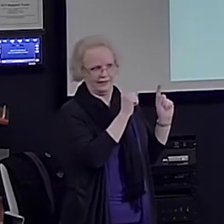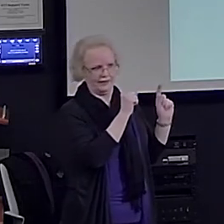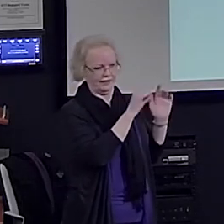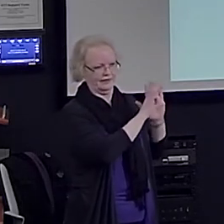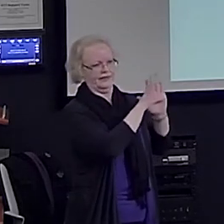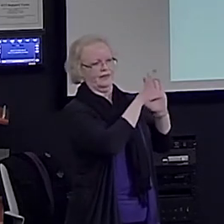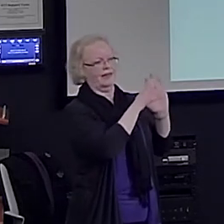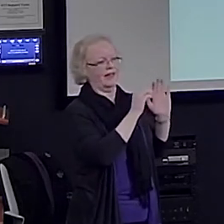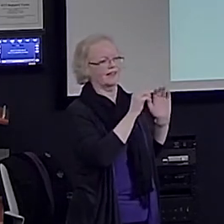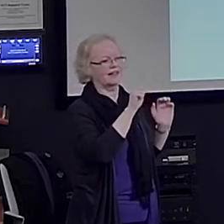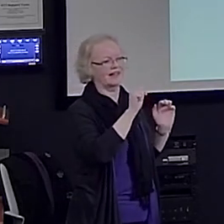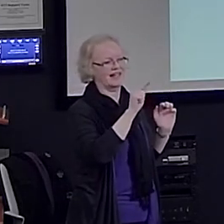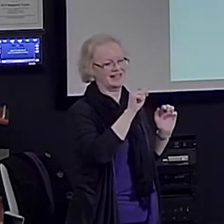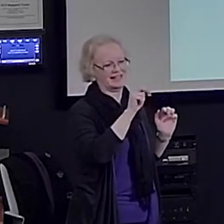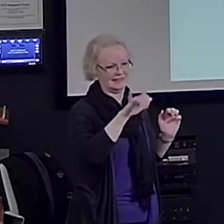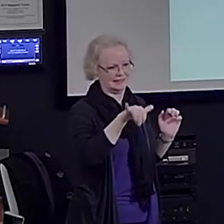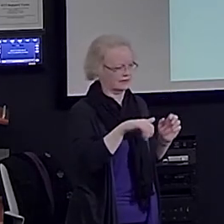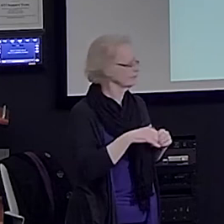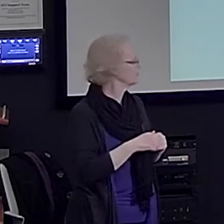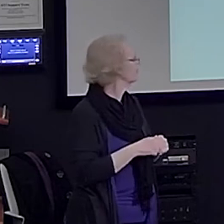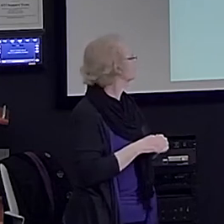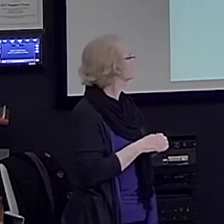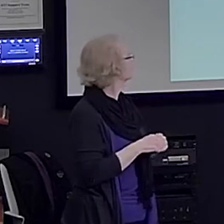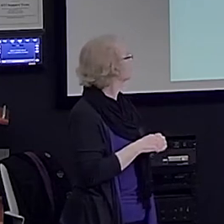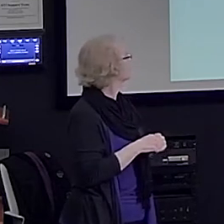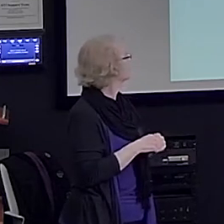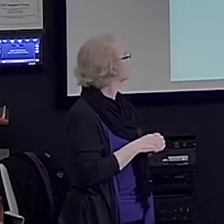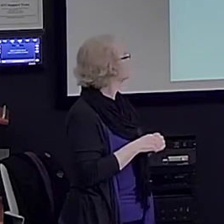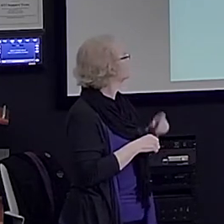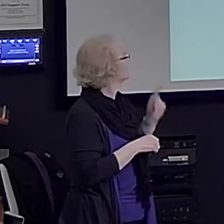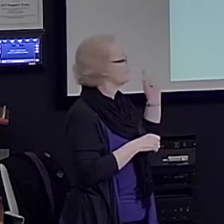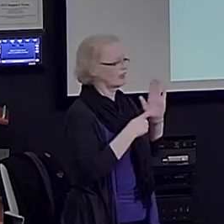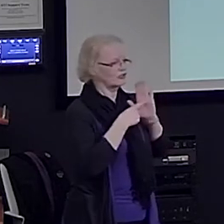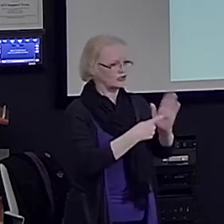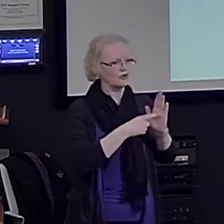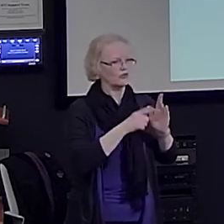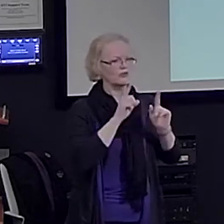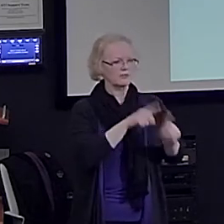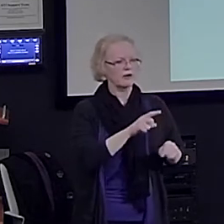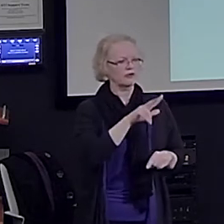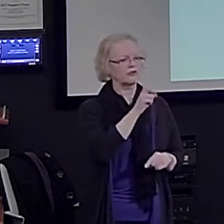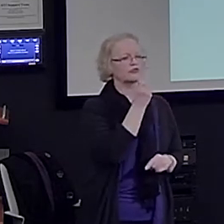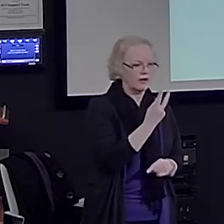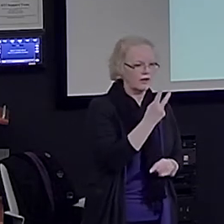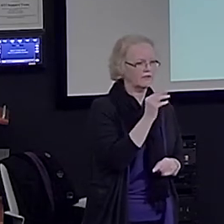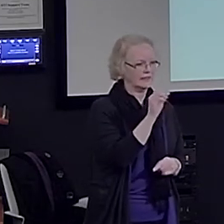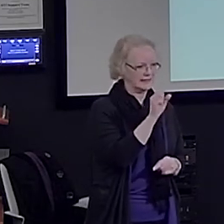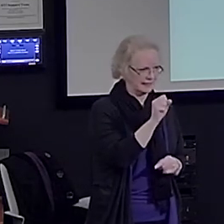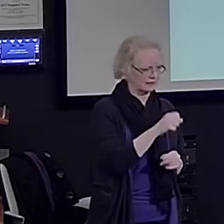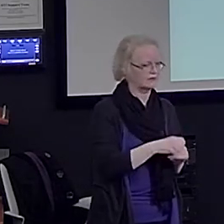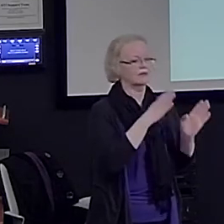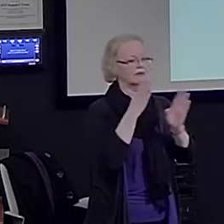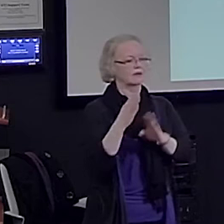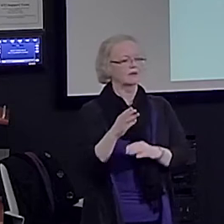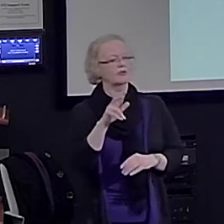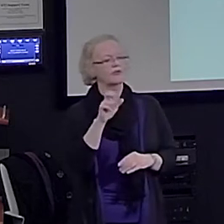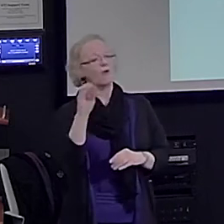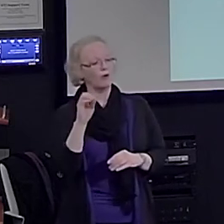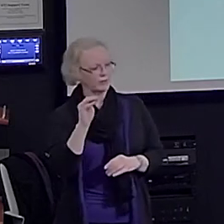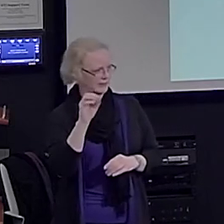latency so this these babies show this response at 312 milliseconds these at